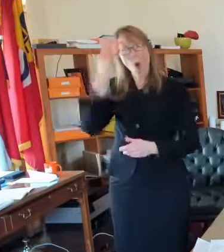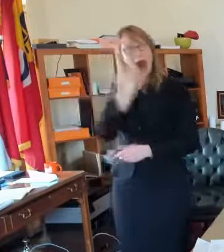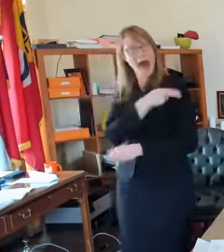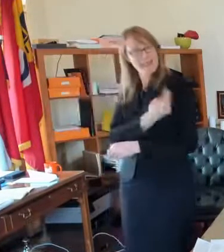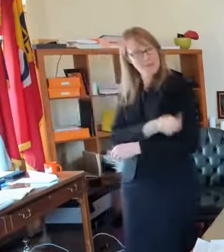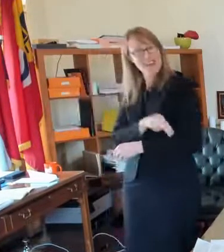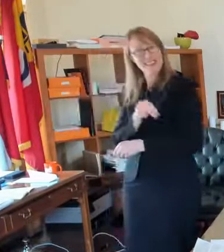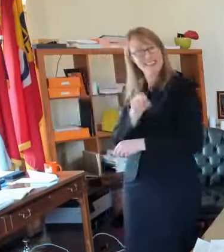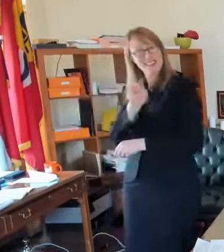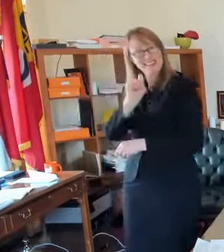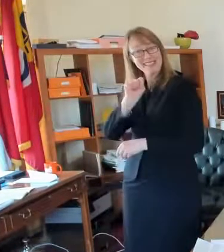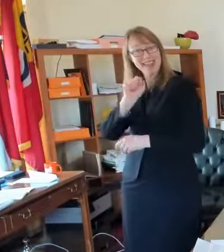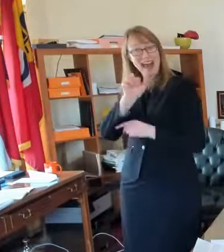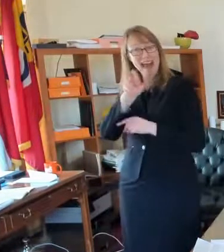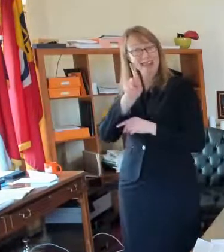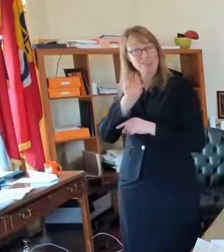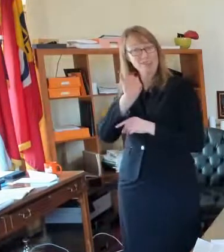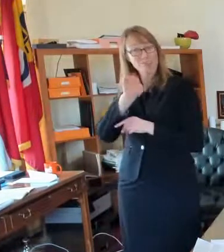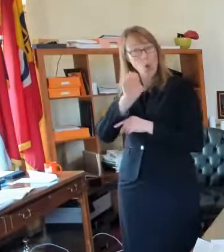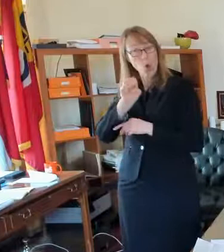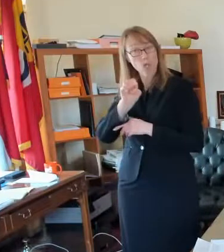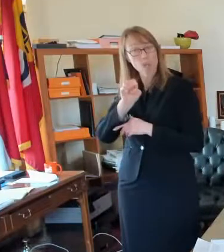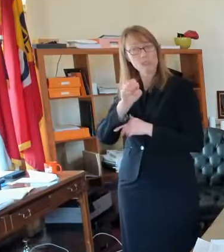their employees have